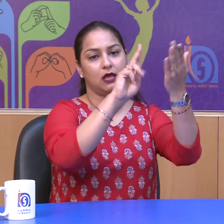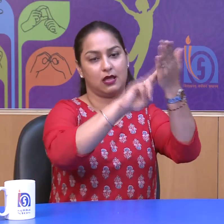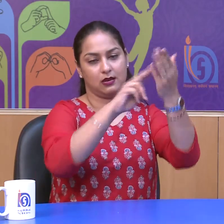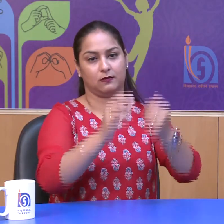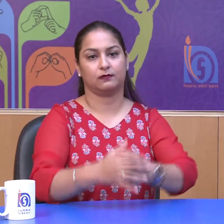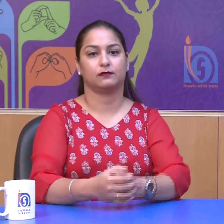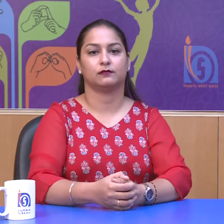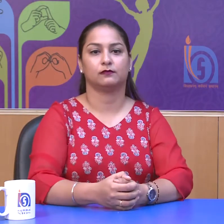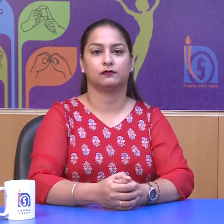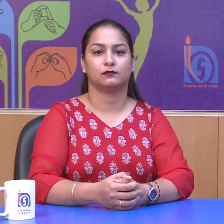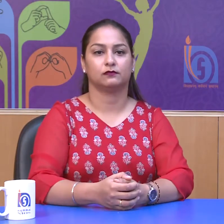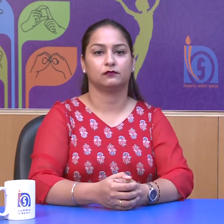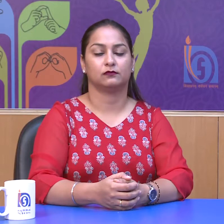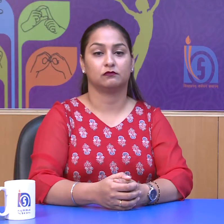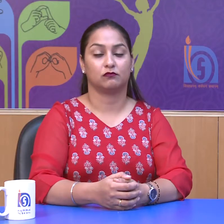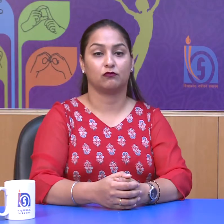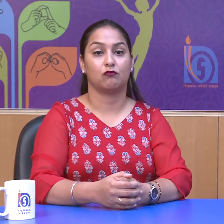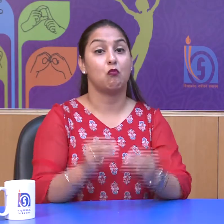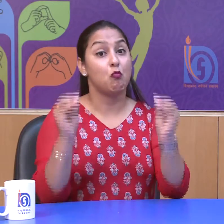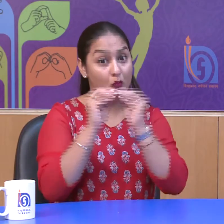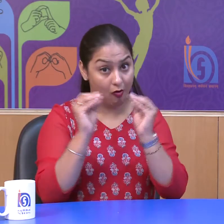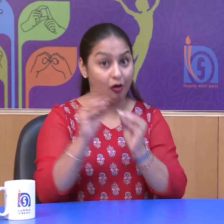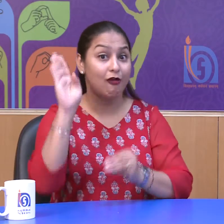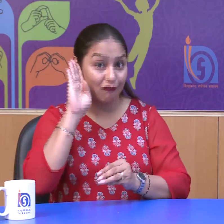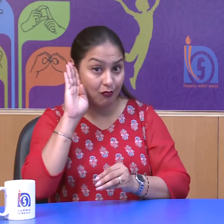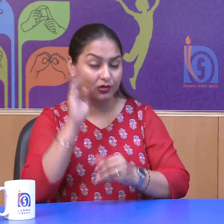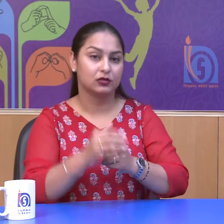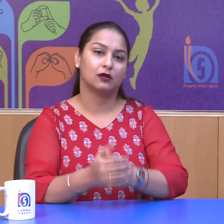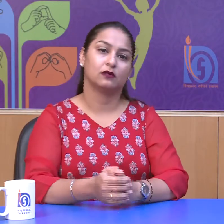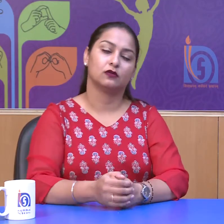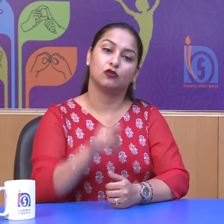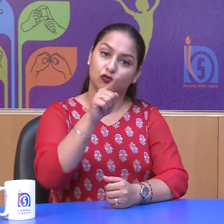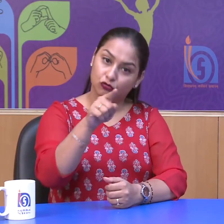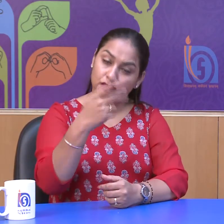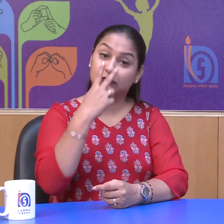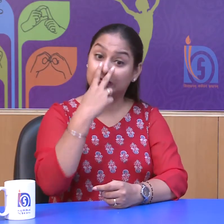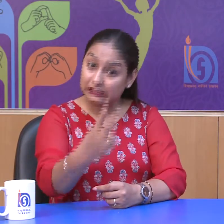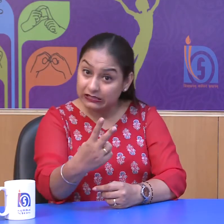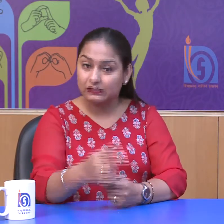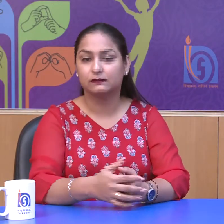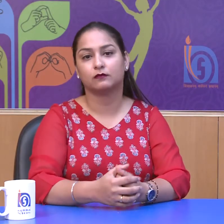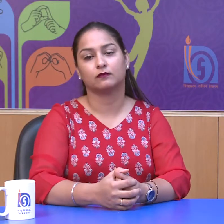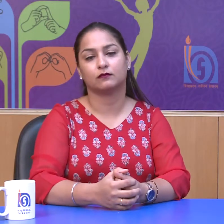@NIOS.ac.in. For more information, you may visit our